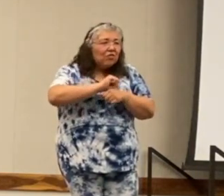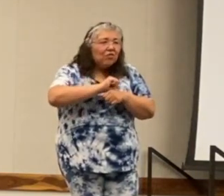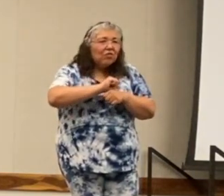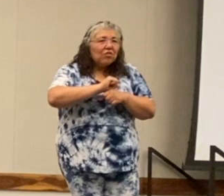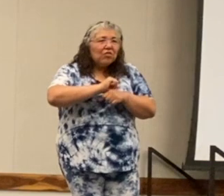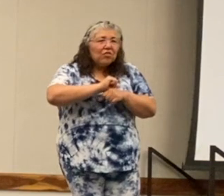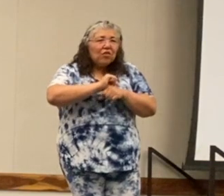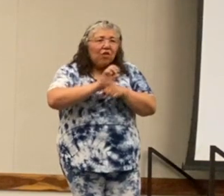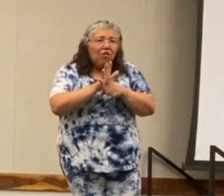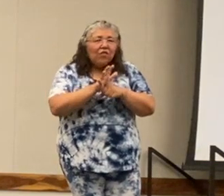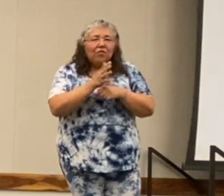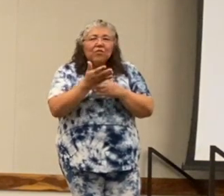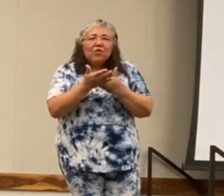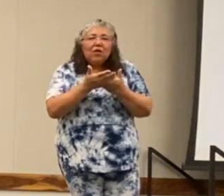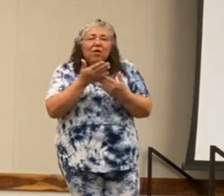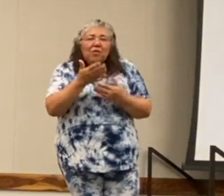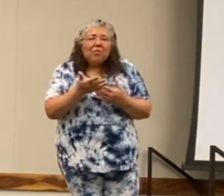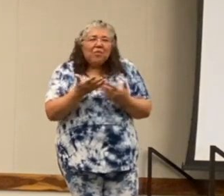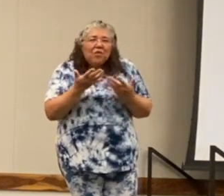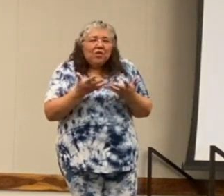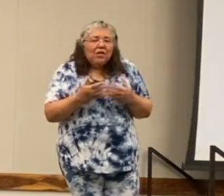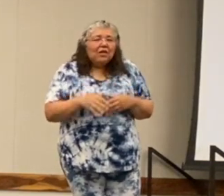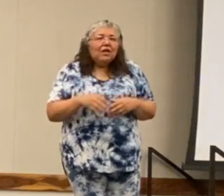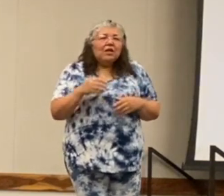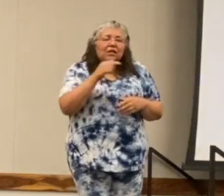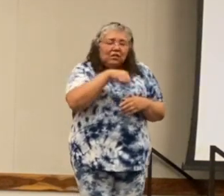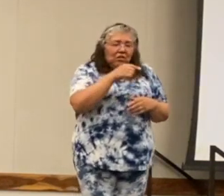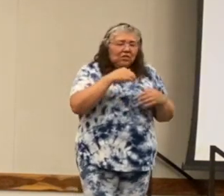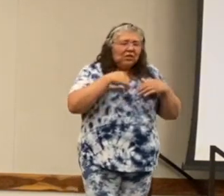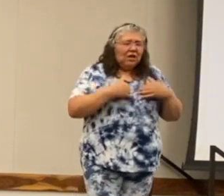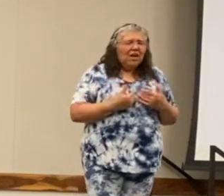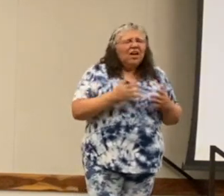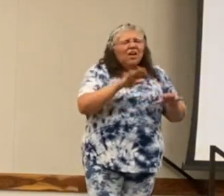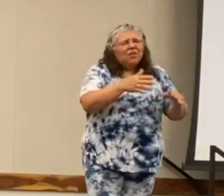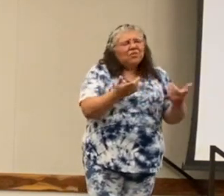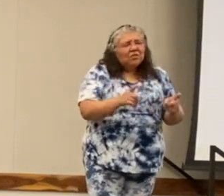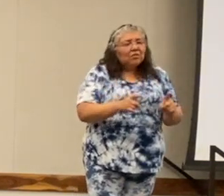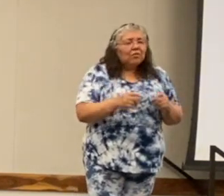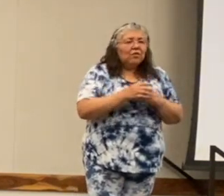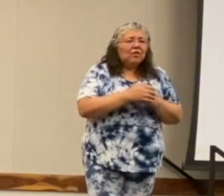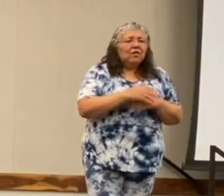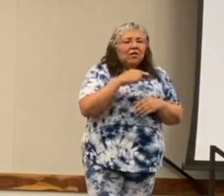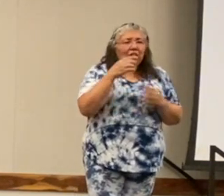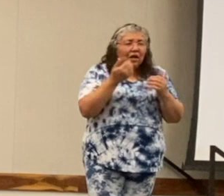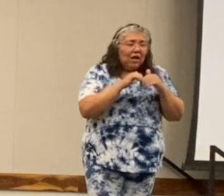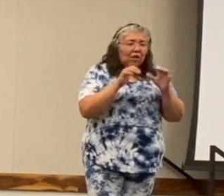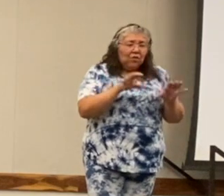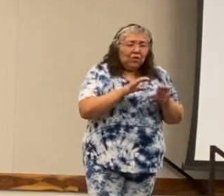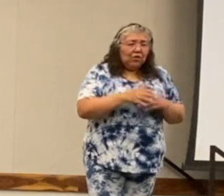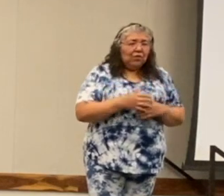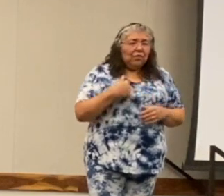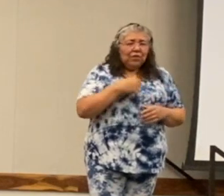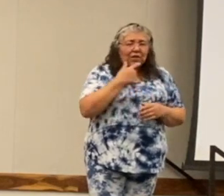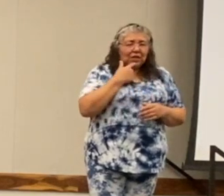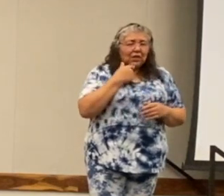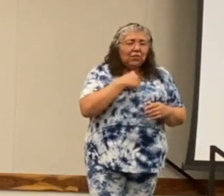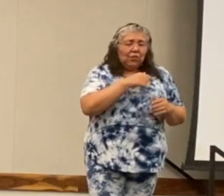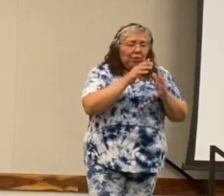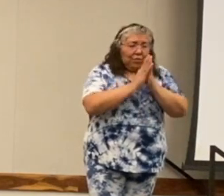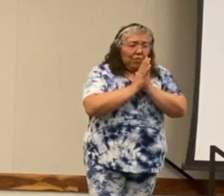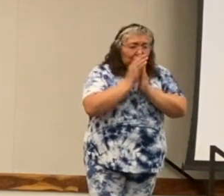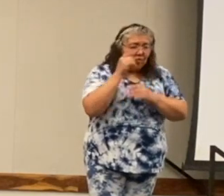two nurses, they just looked tired, and we knew one of them. And we're like, hey, what's going on? How you doing? And so we said, can we pray for